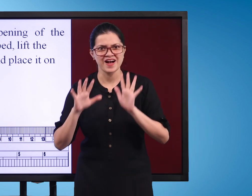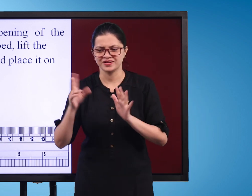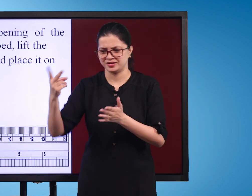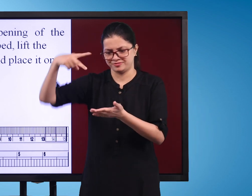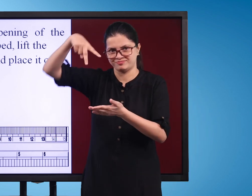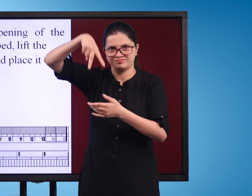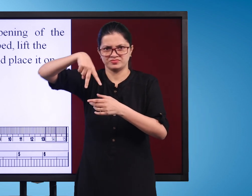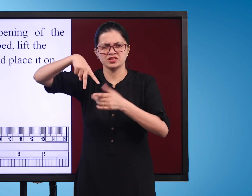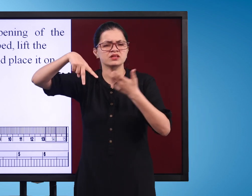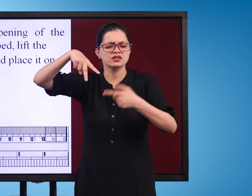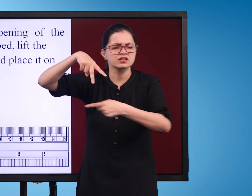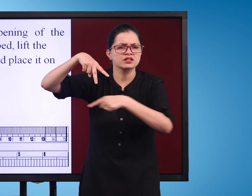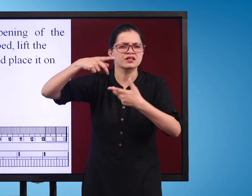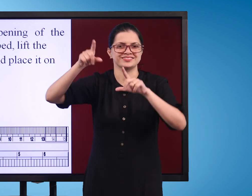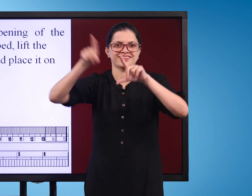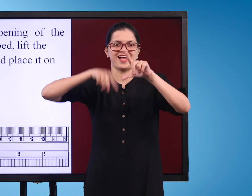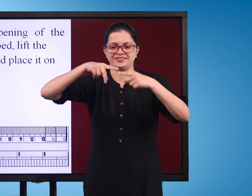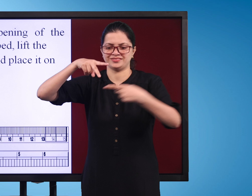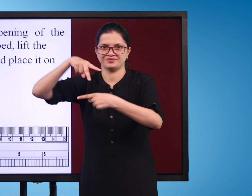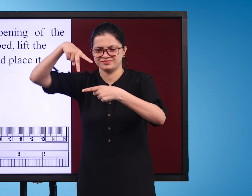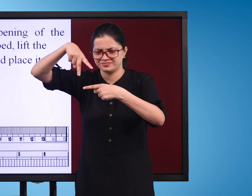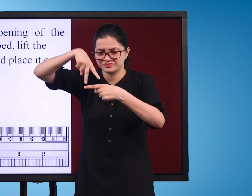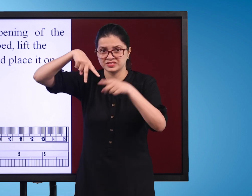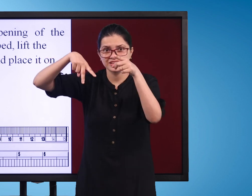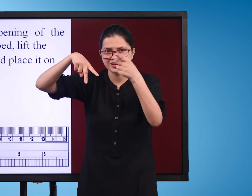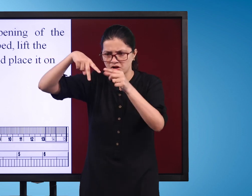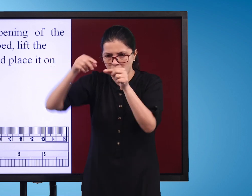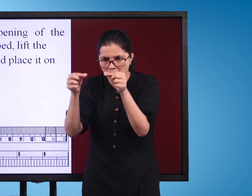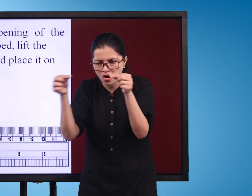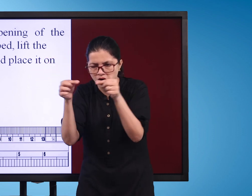Taking care that opening of the divider is not disturbed.